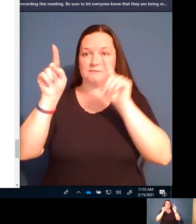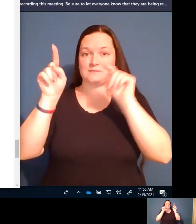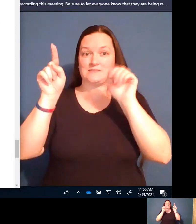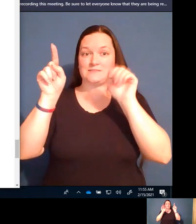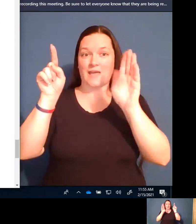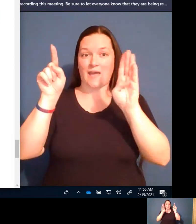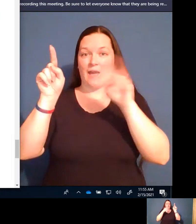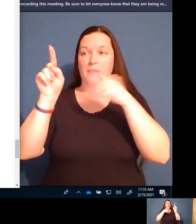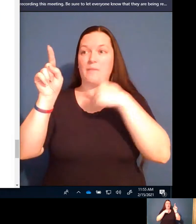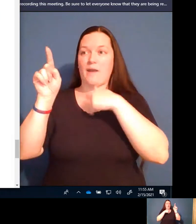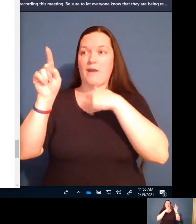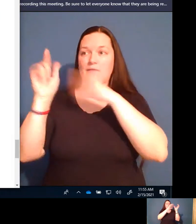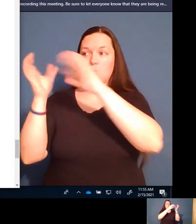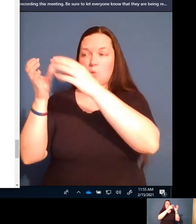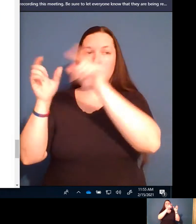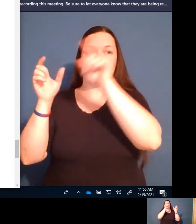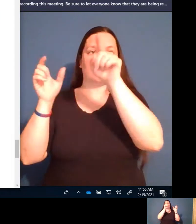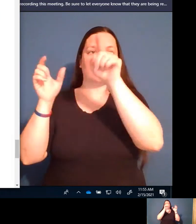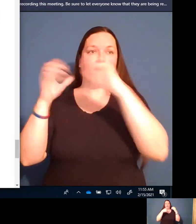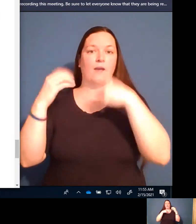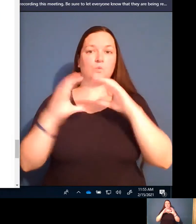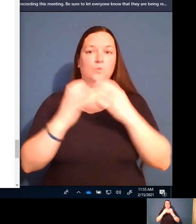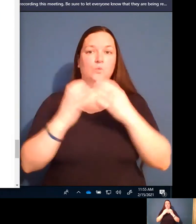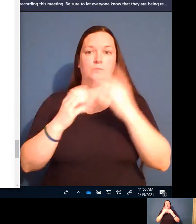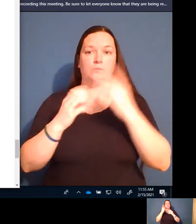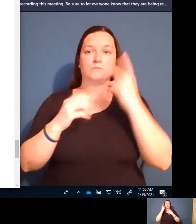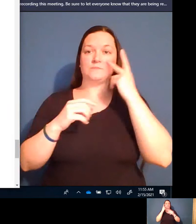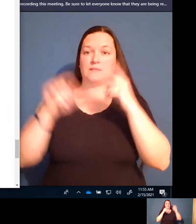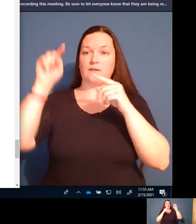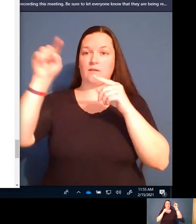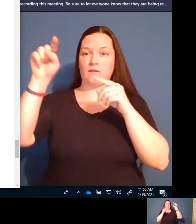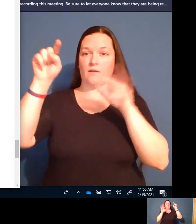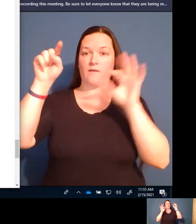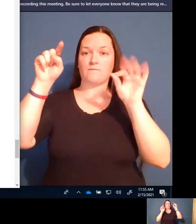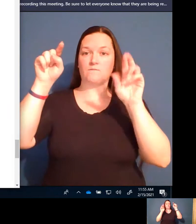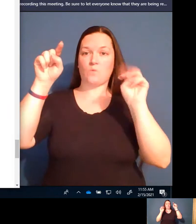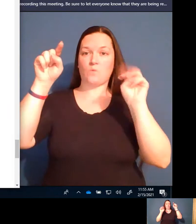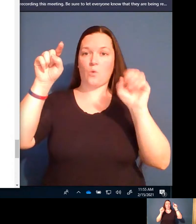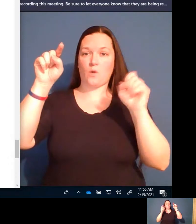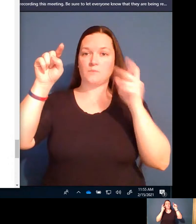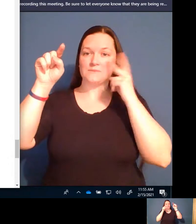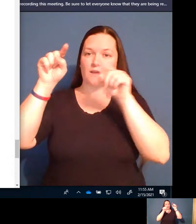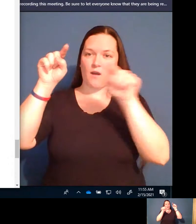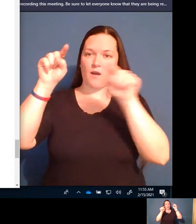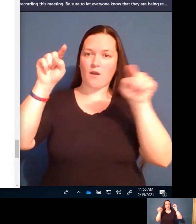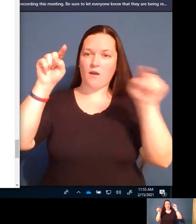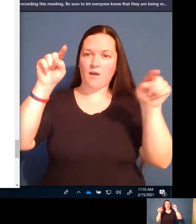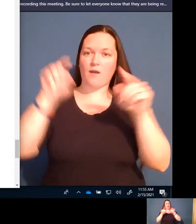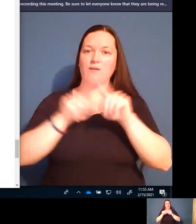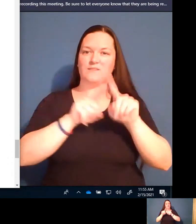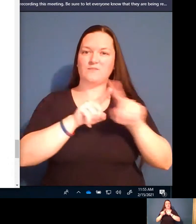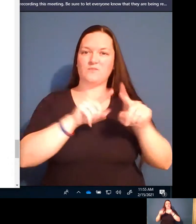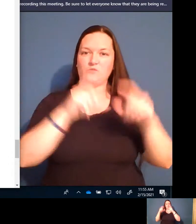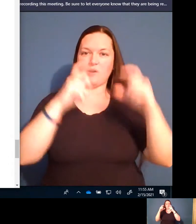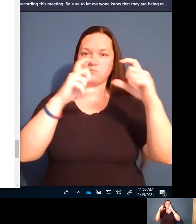divided into groups. For example, here in the Forms group, we have several different commands for working with forms.